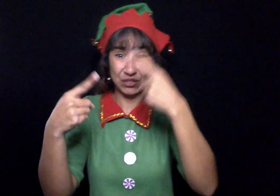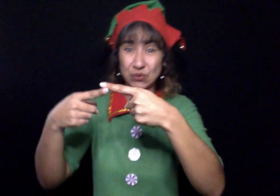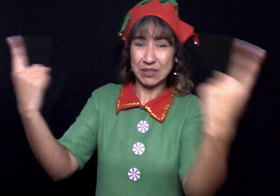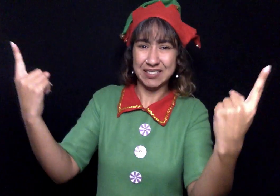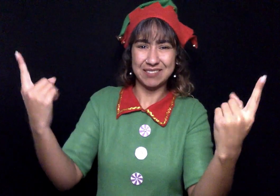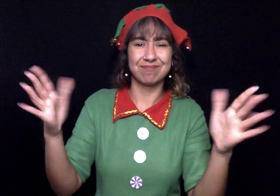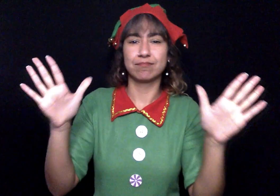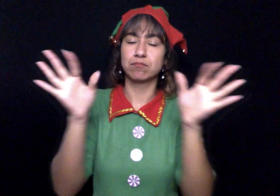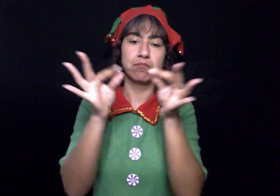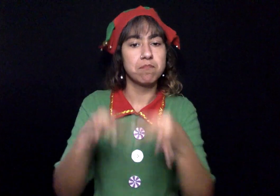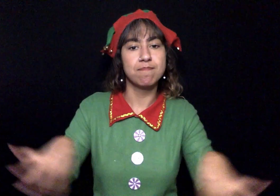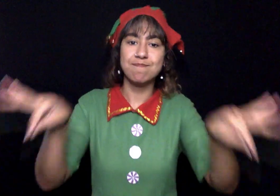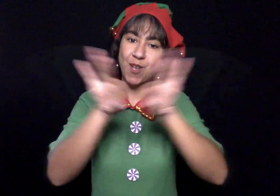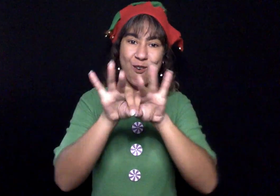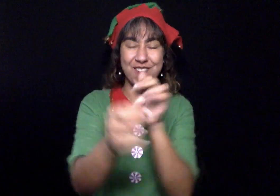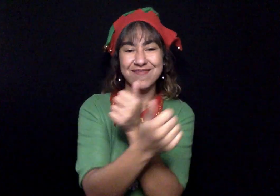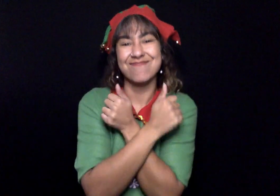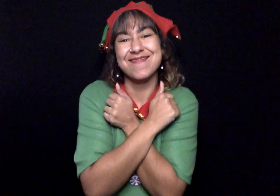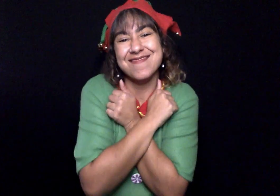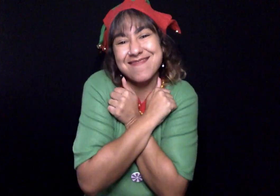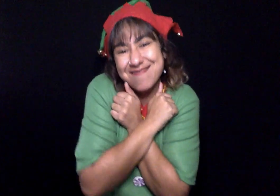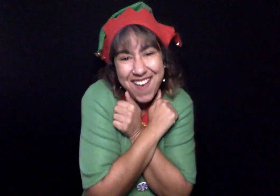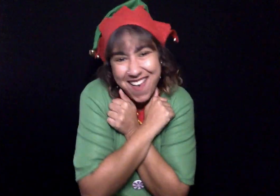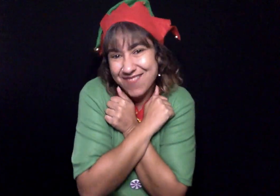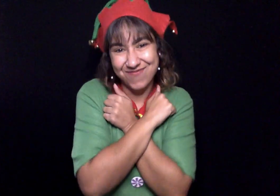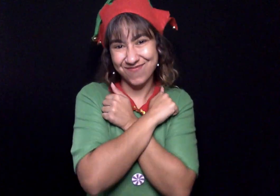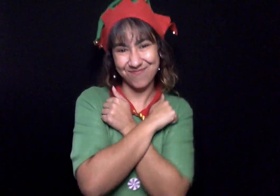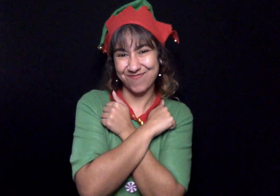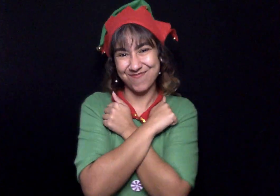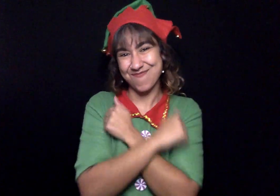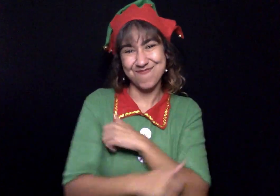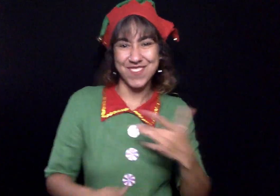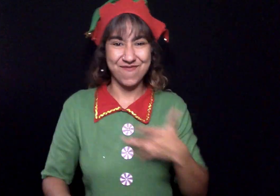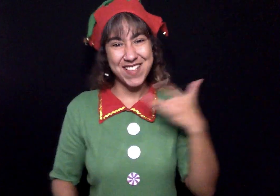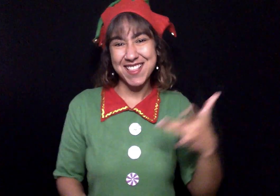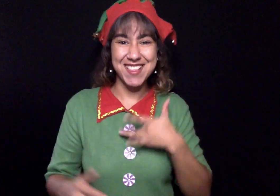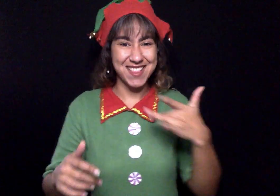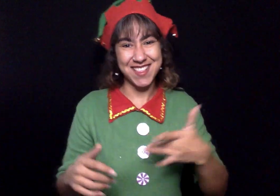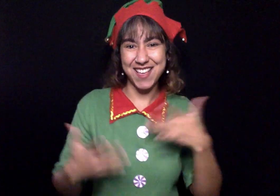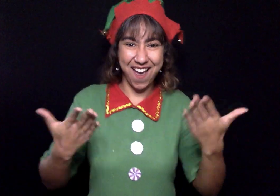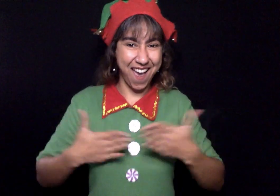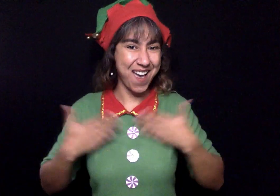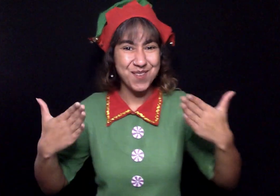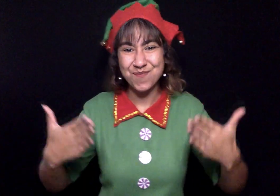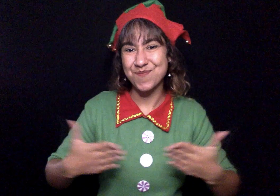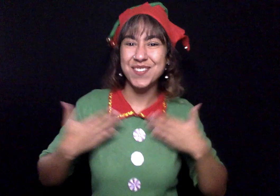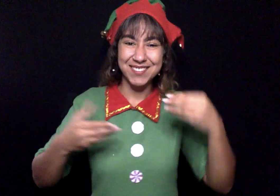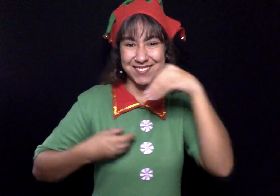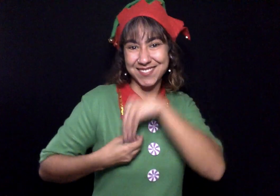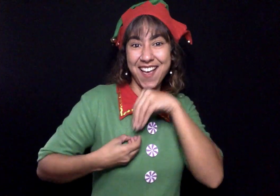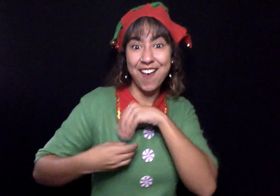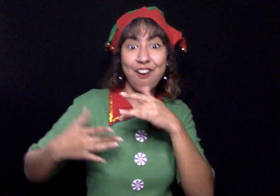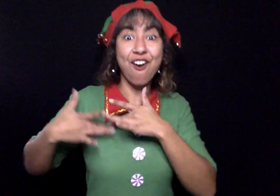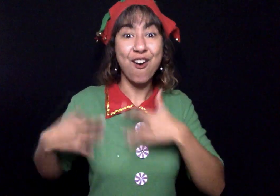holiday in your heart It'll put a little shovel in your stem It'll give you a song that you can't